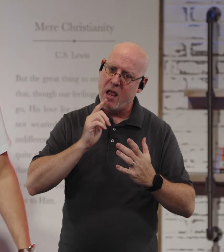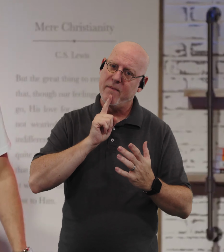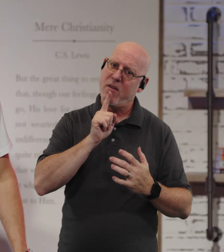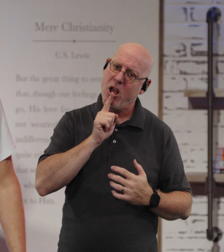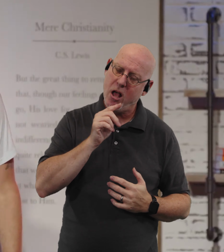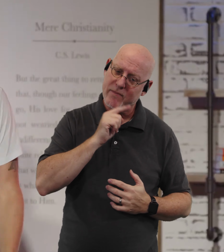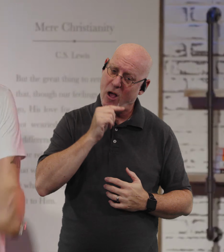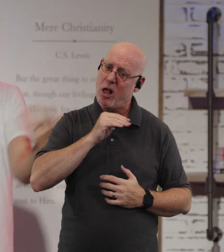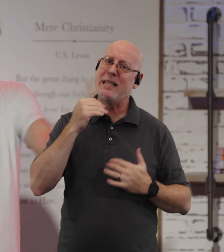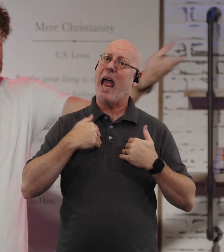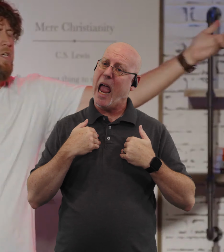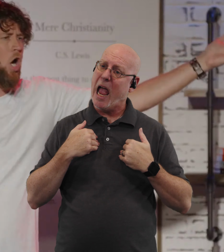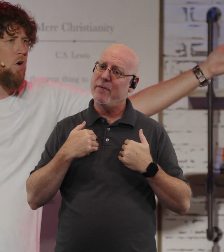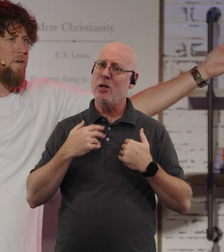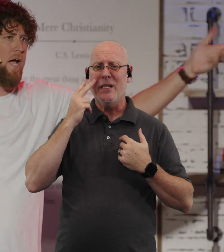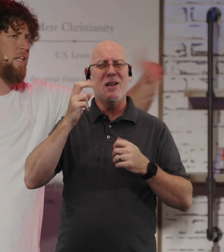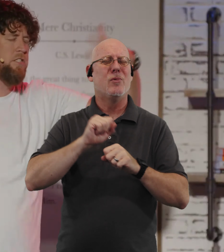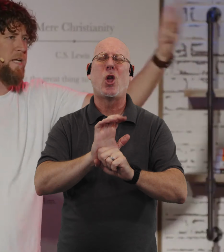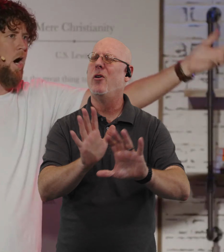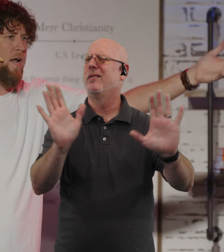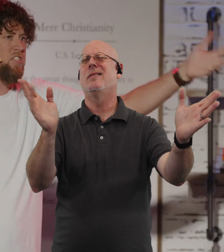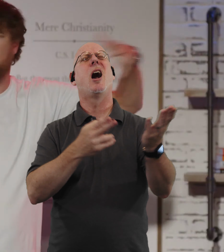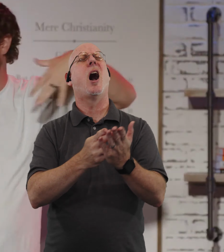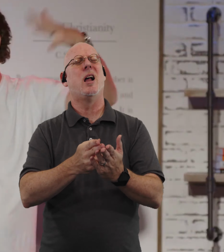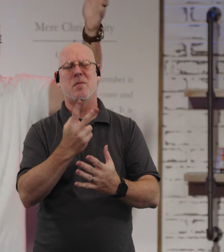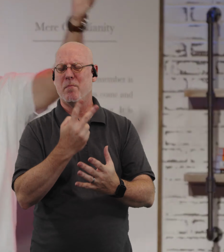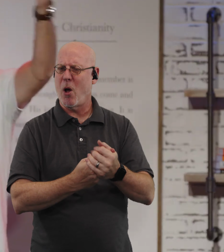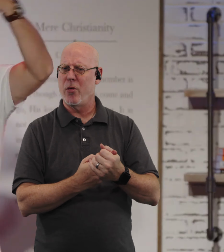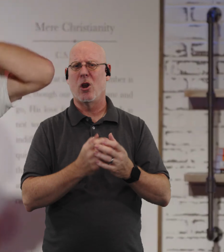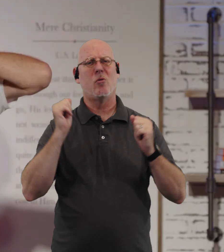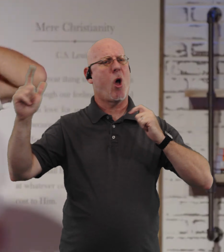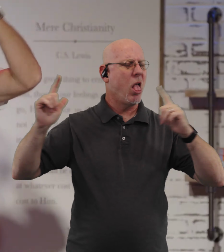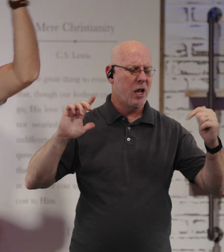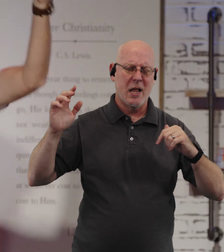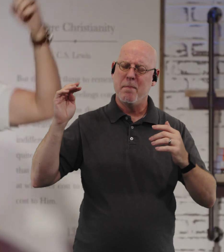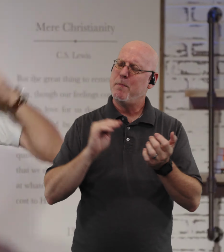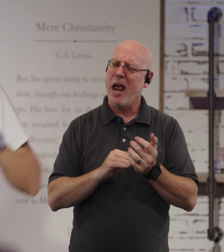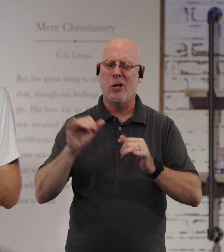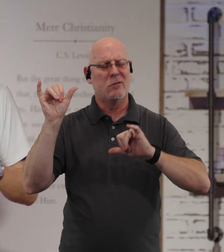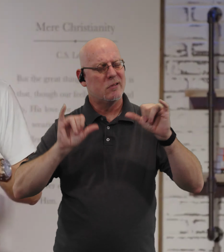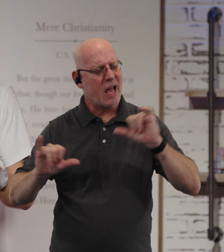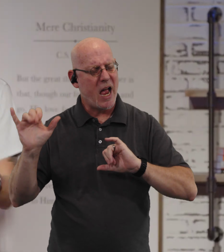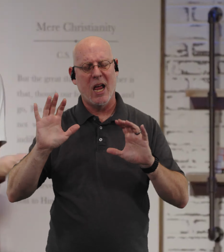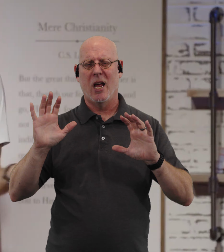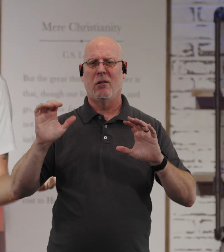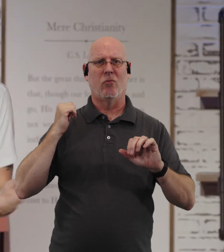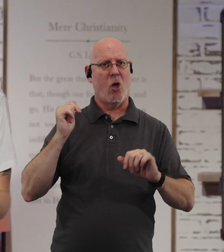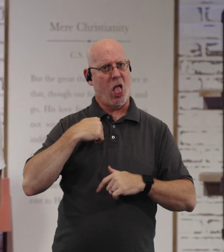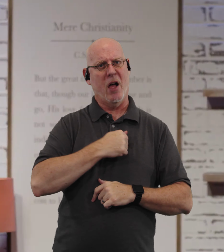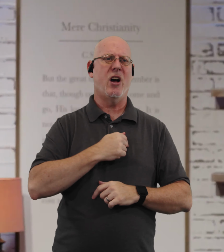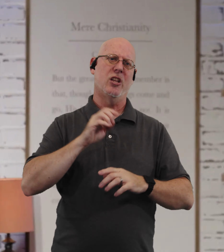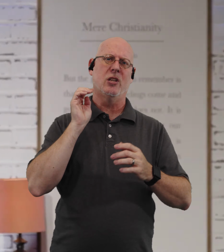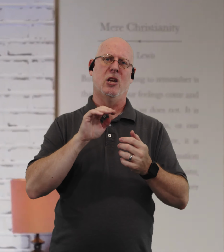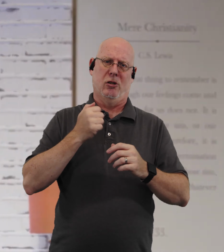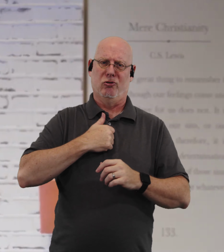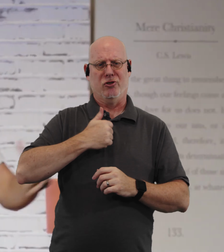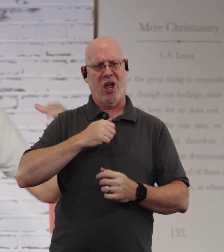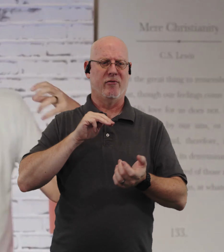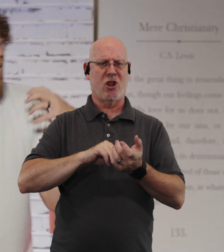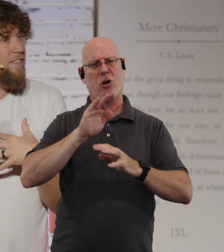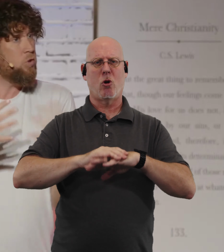false claims. Like, we've seen this with COVID, right? Let's just be honest. On both sides, on all sides, medical community, science community, all of us who are doctors on social